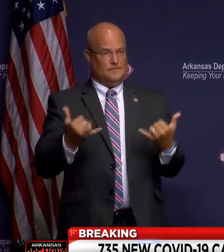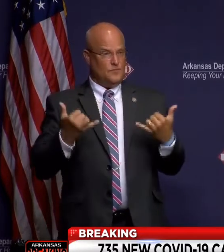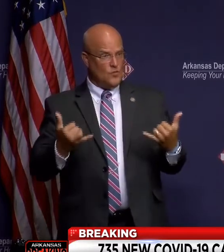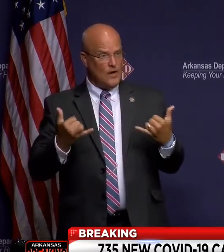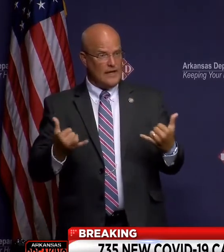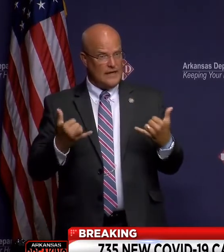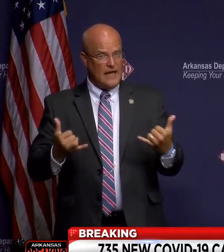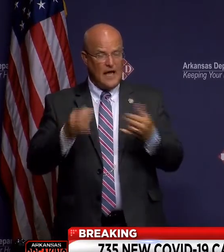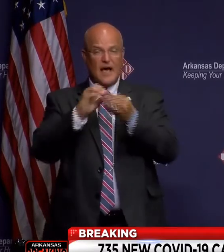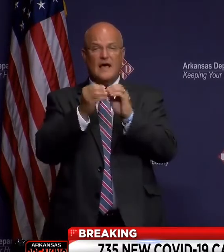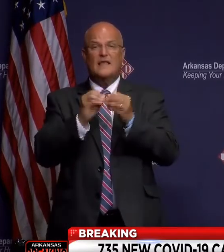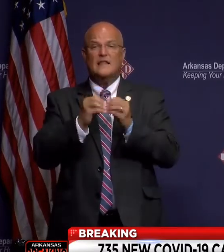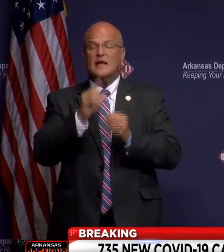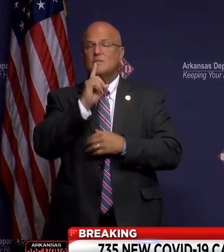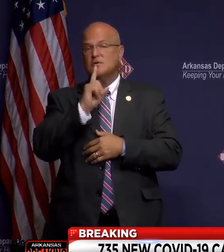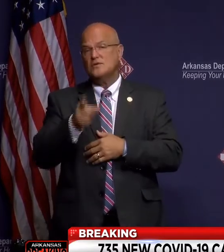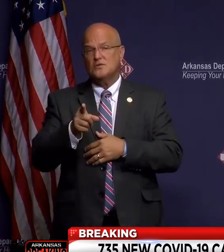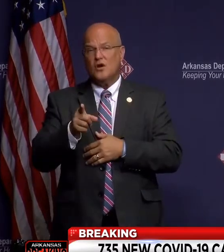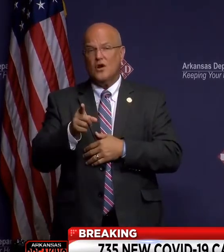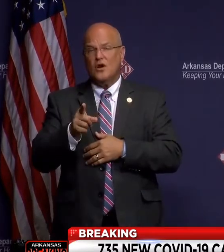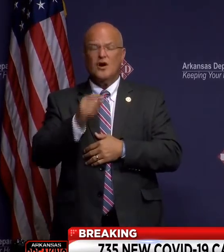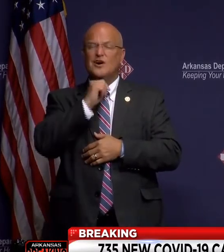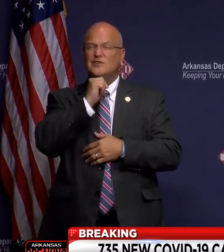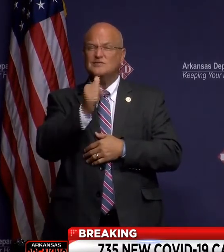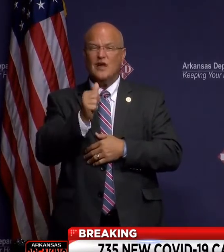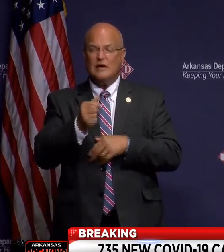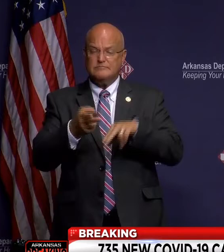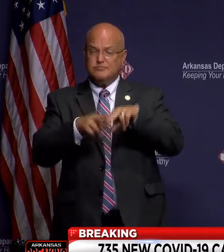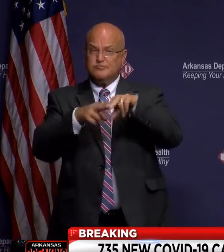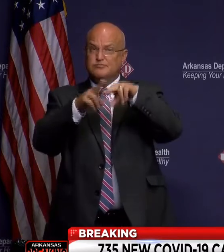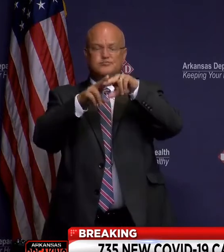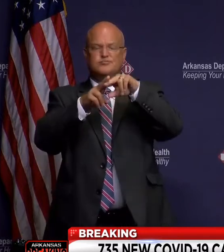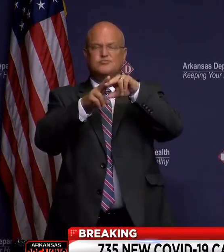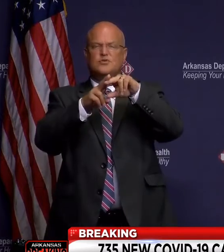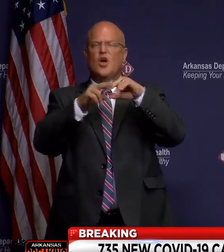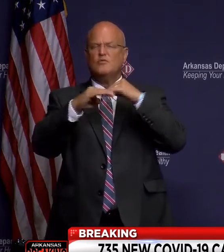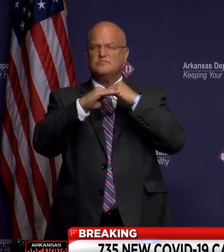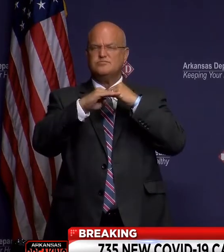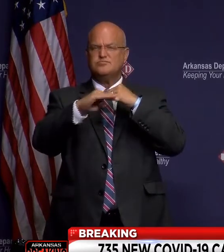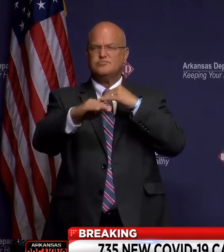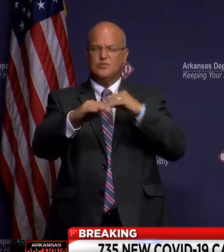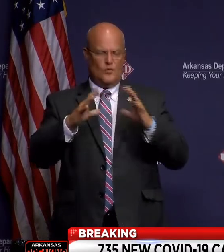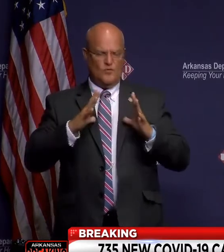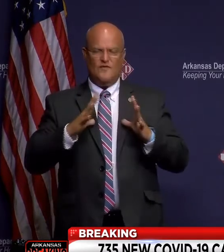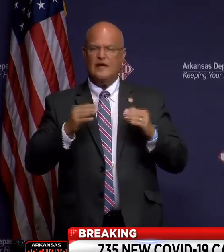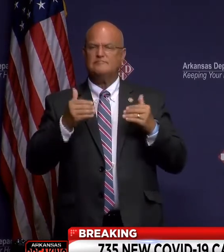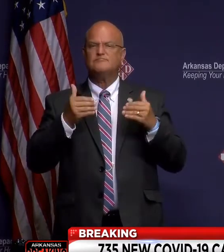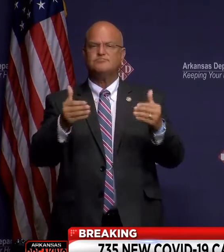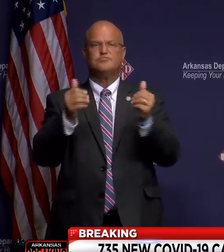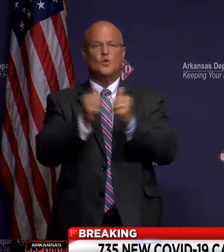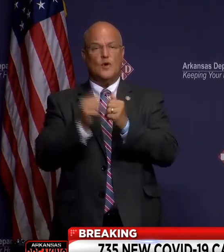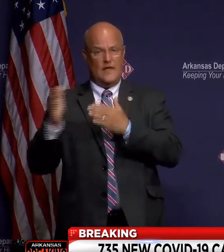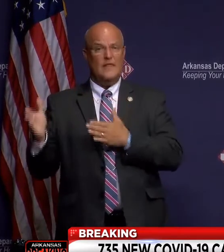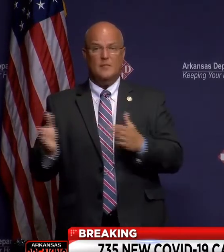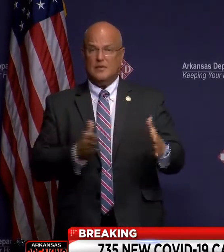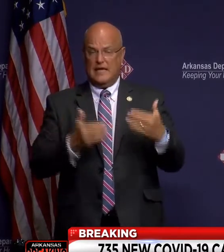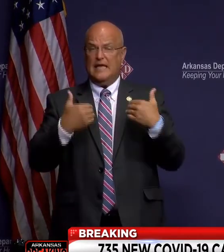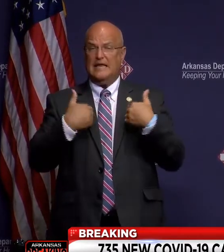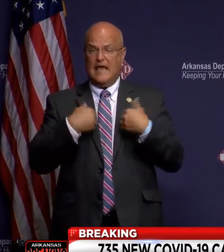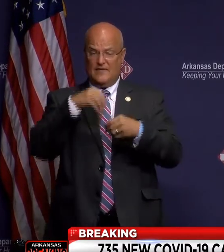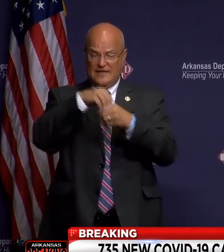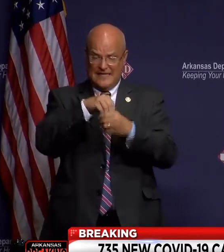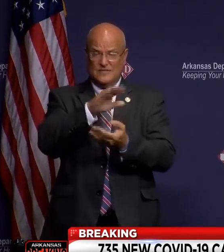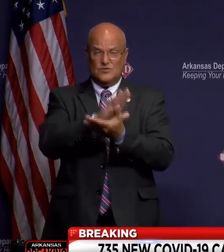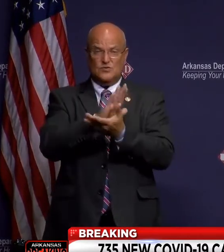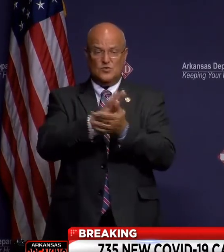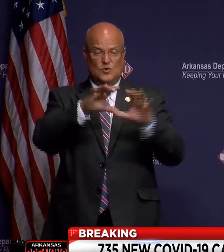where the numbers are not climbing significantly, I think we're fine to push forward with the plan to have